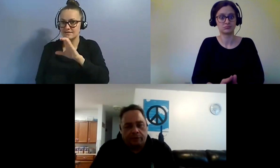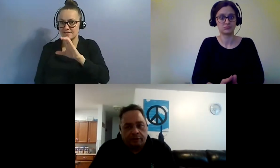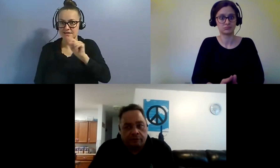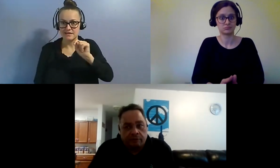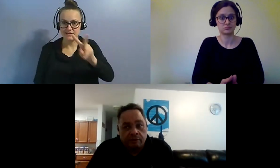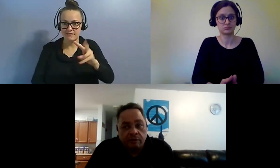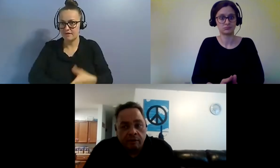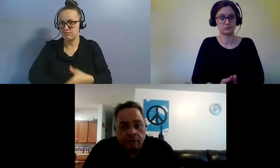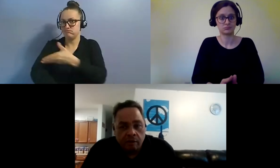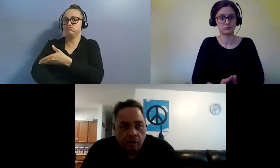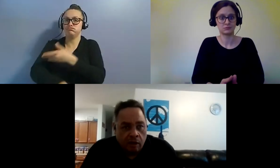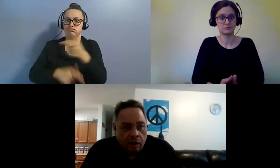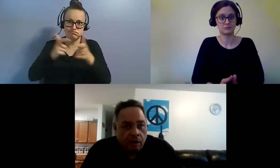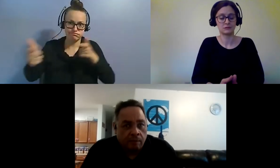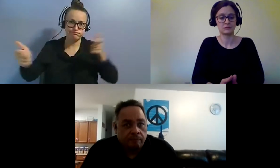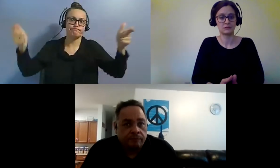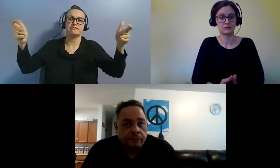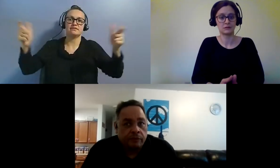and bigger.